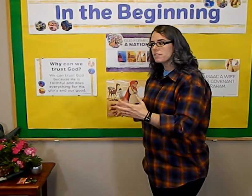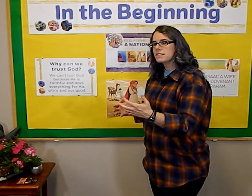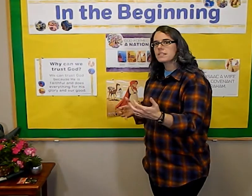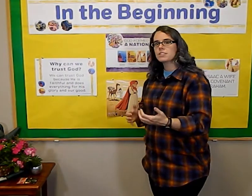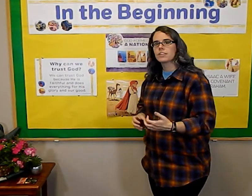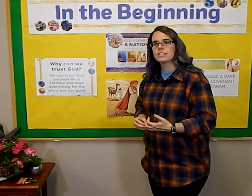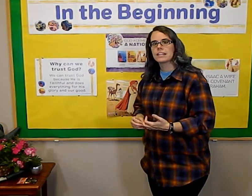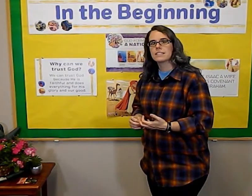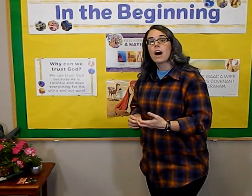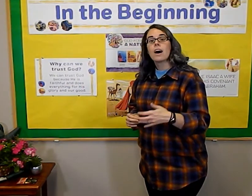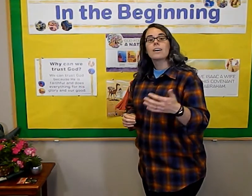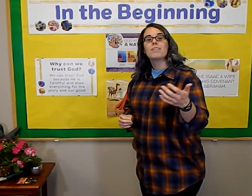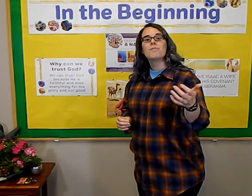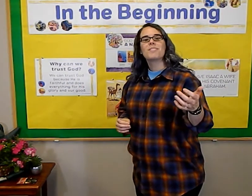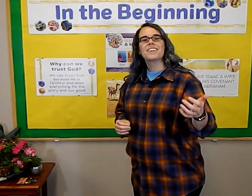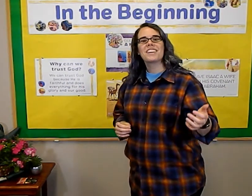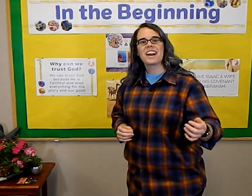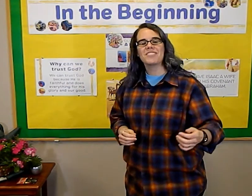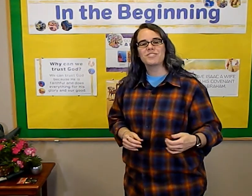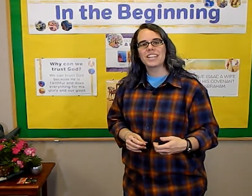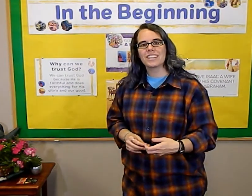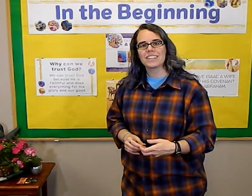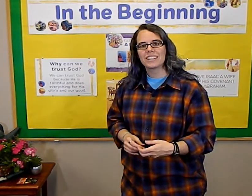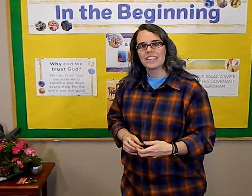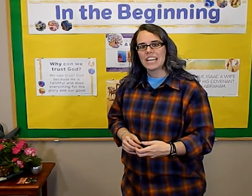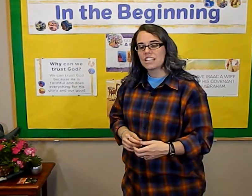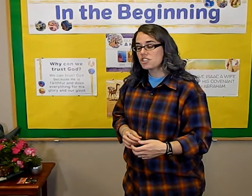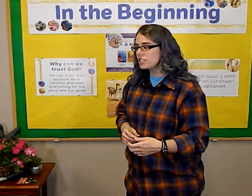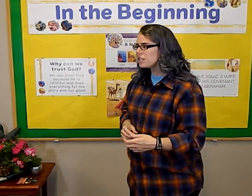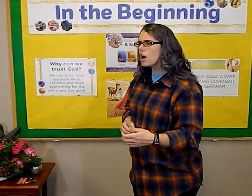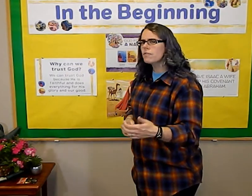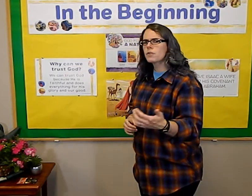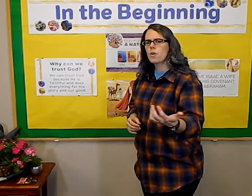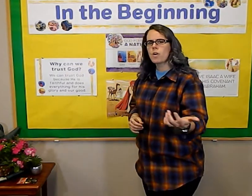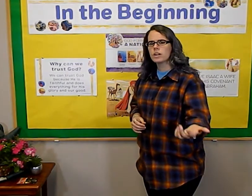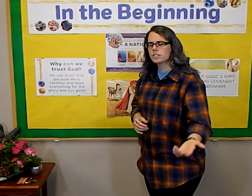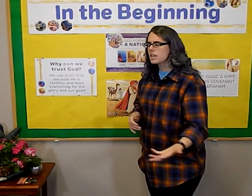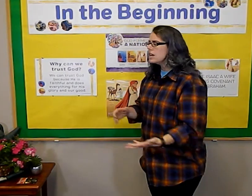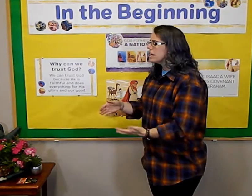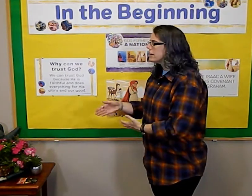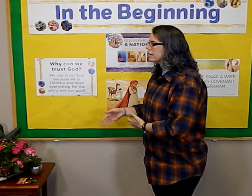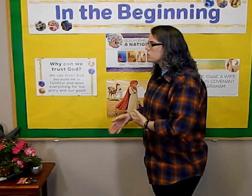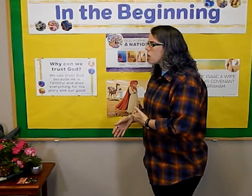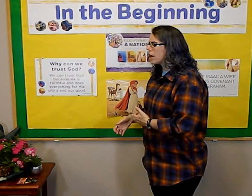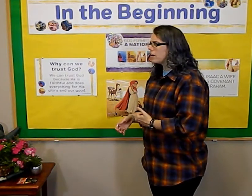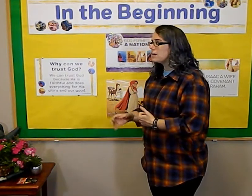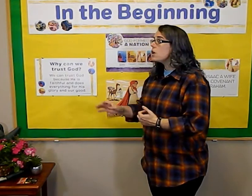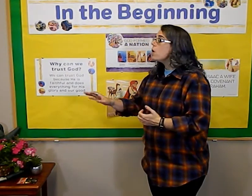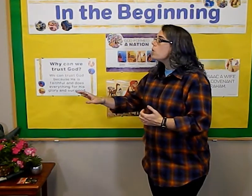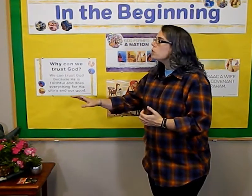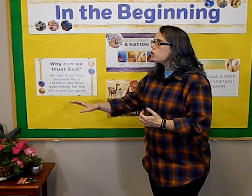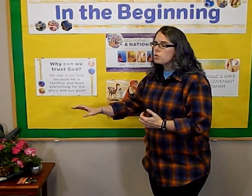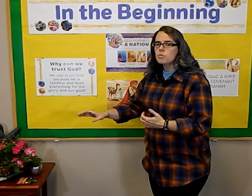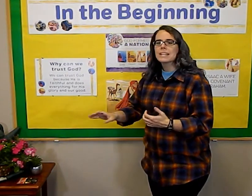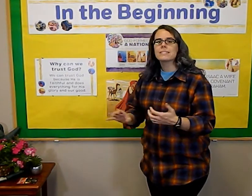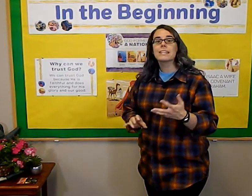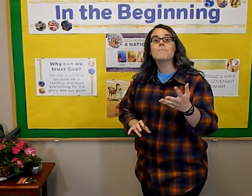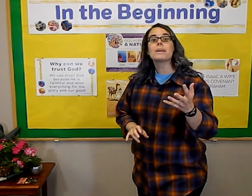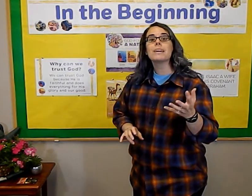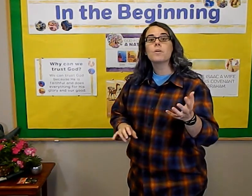sees her and says, can I have a drink? And she says, of course, here is water, and you rest, let me water